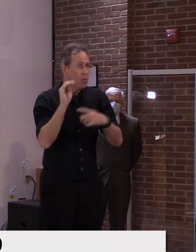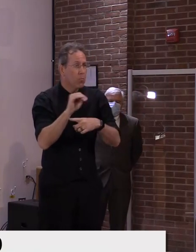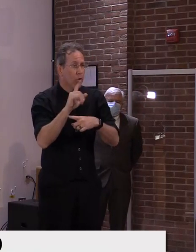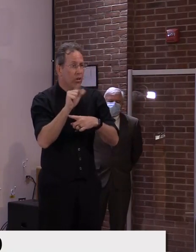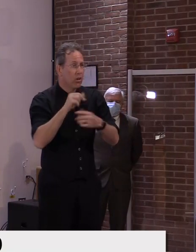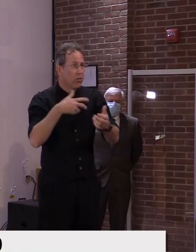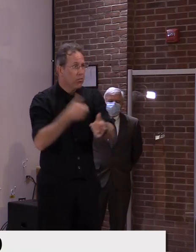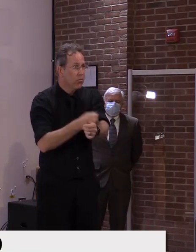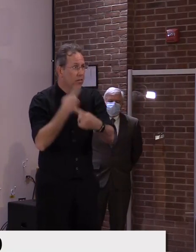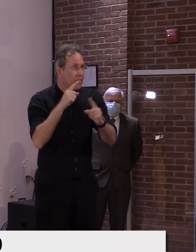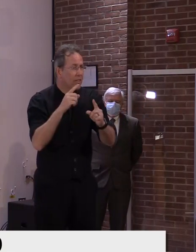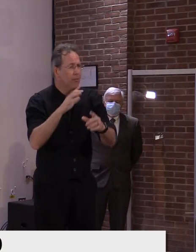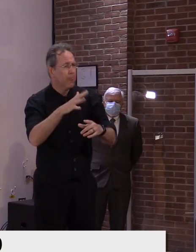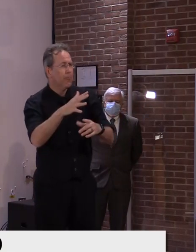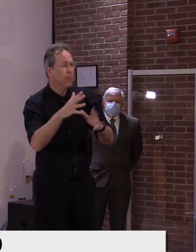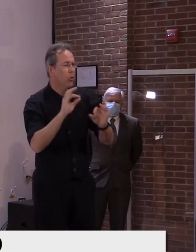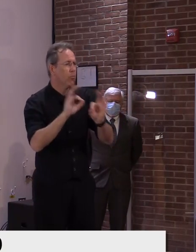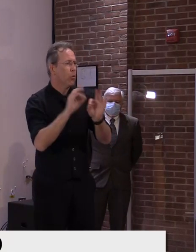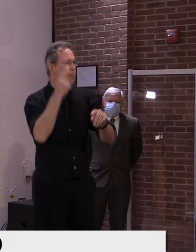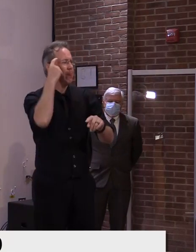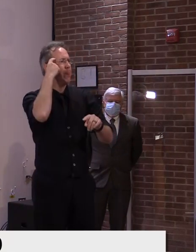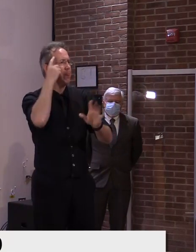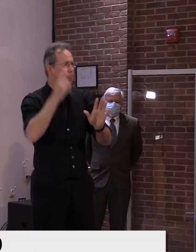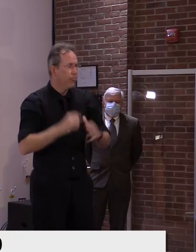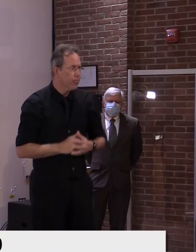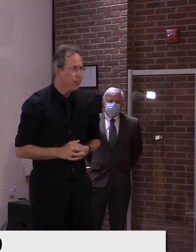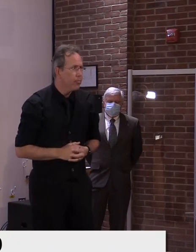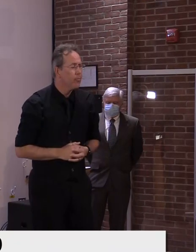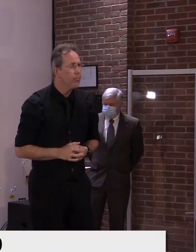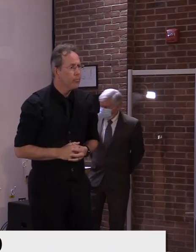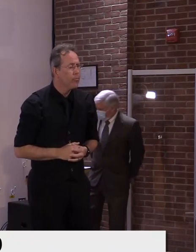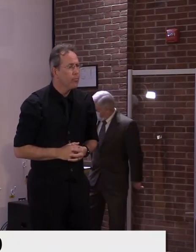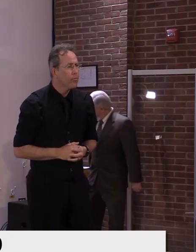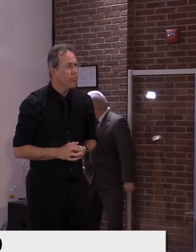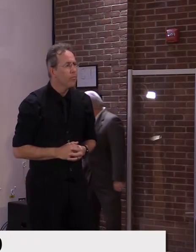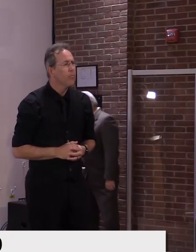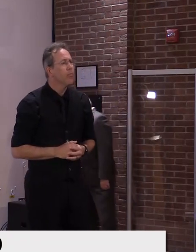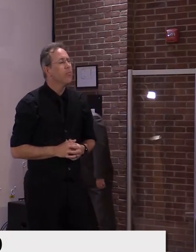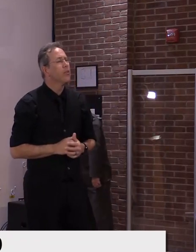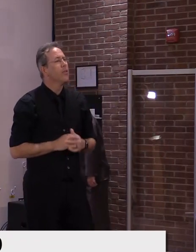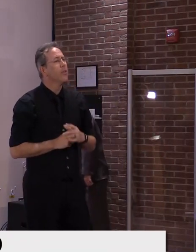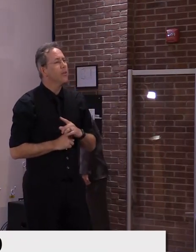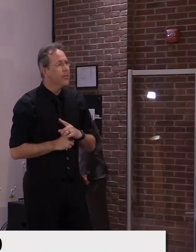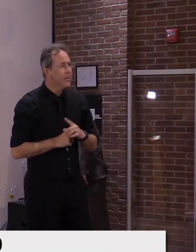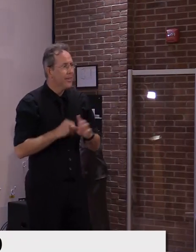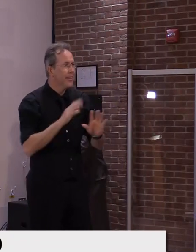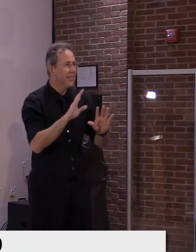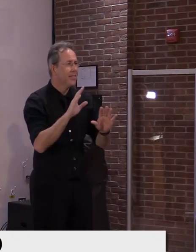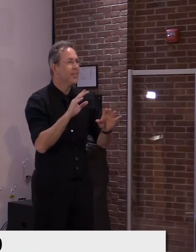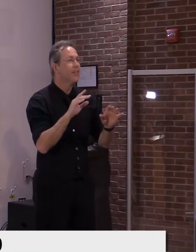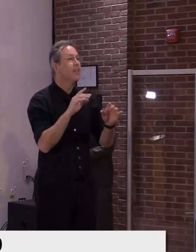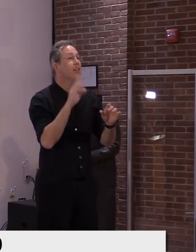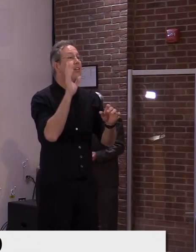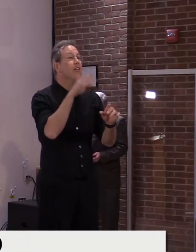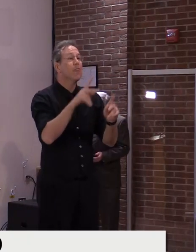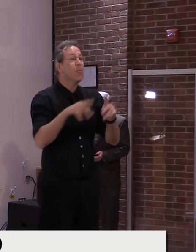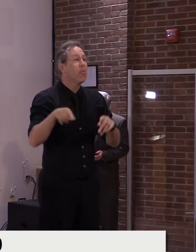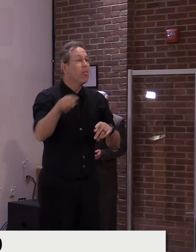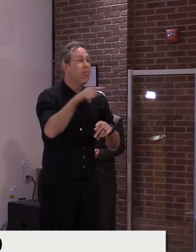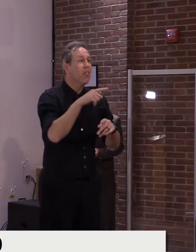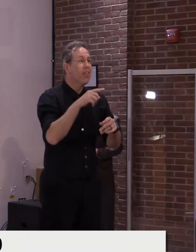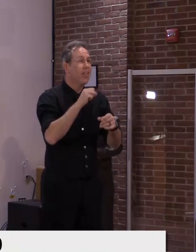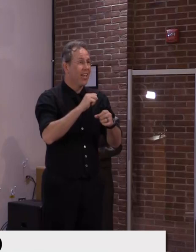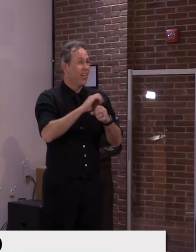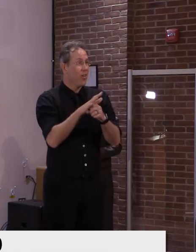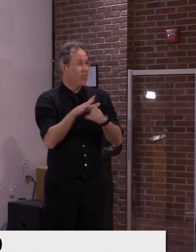concern, but it certainly doesn't mean that we can't suppress virus down to very low levels, even when there is a variant